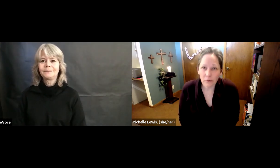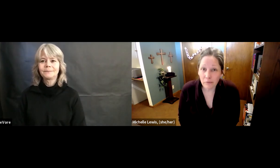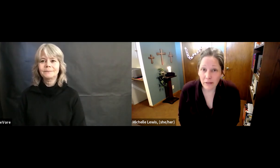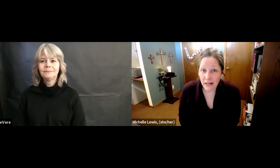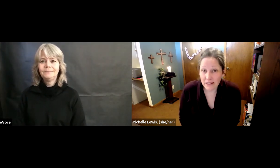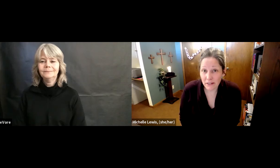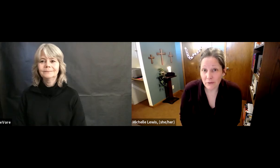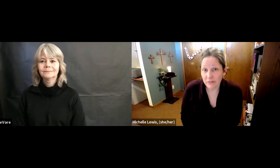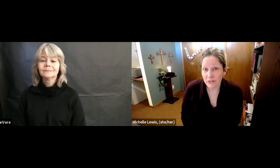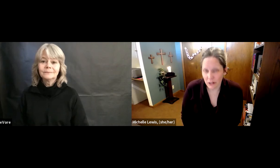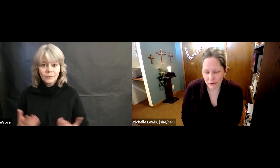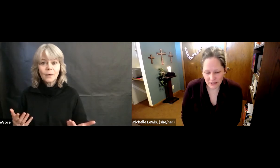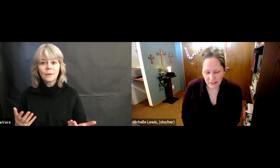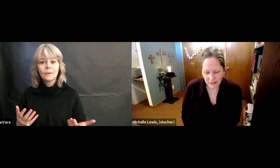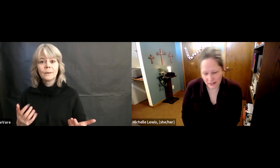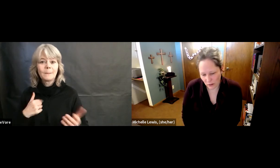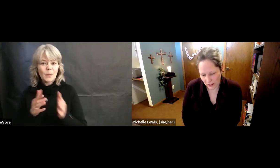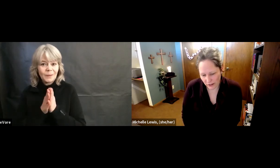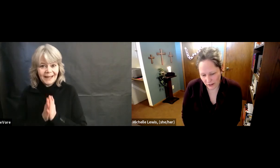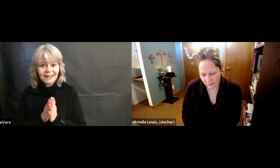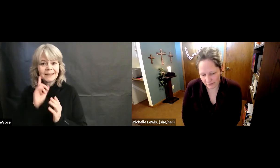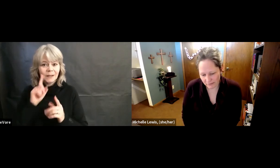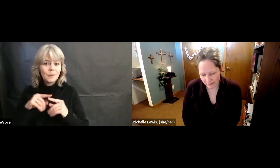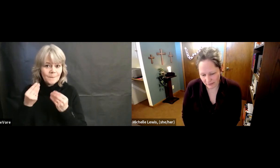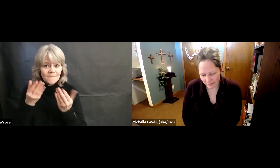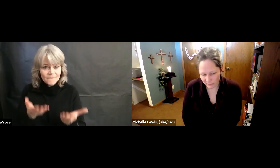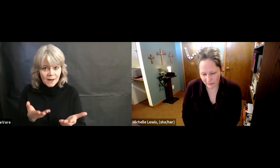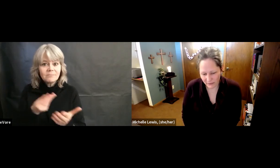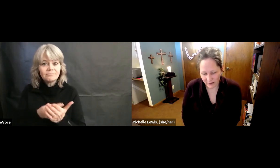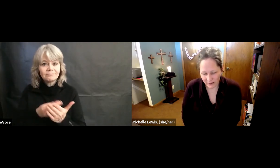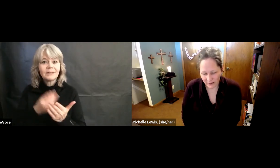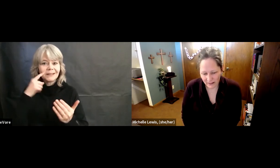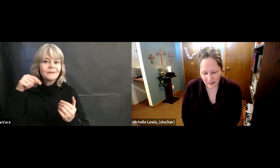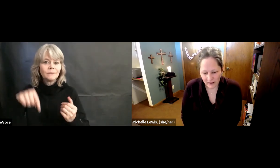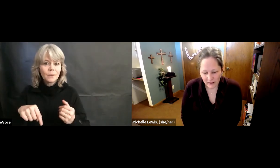So we ask that you give generously to this work.